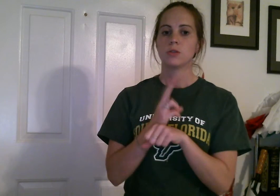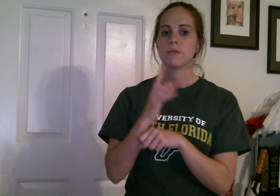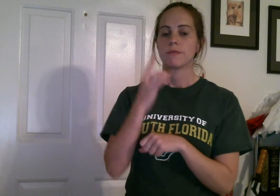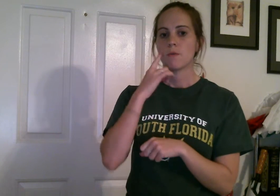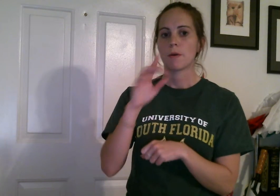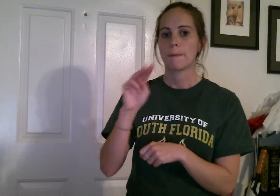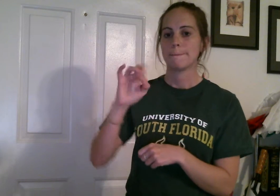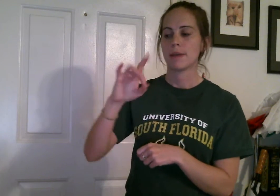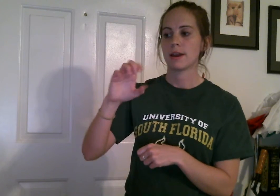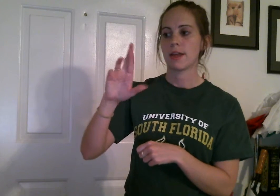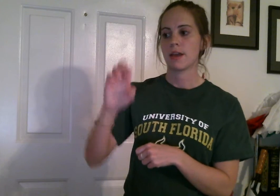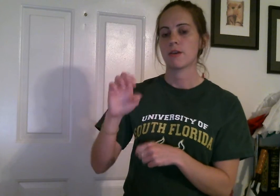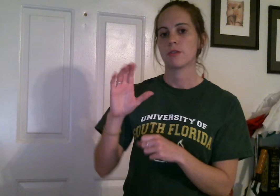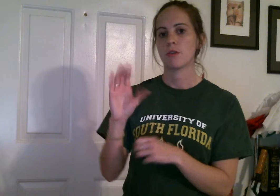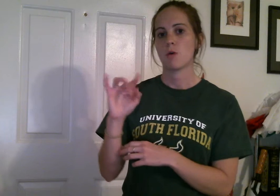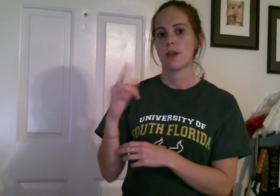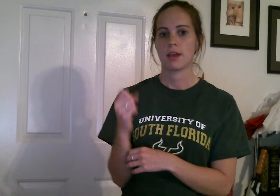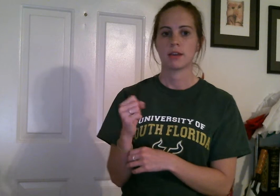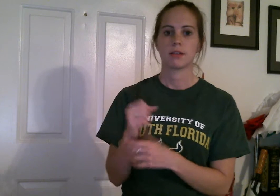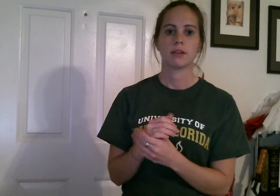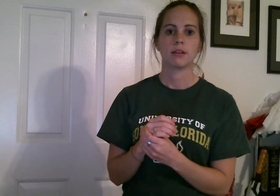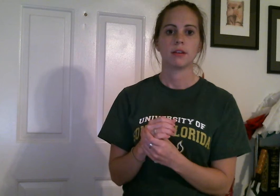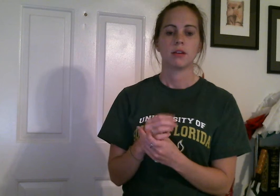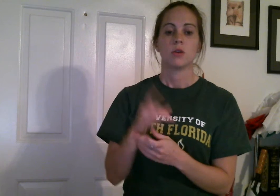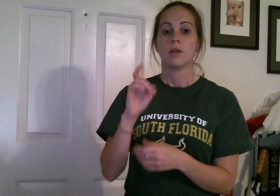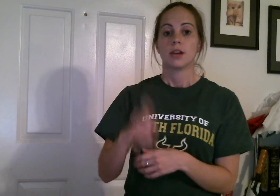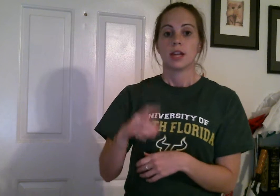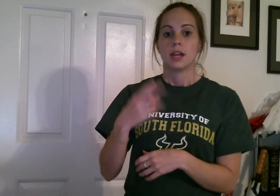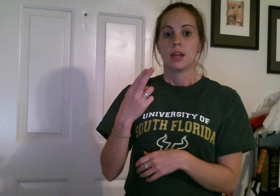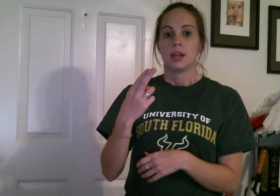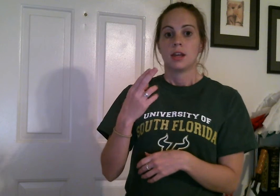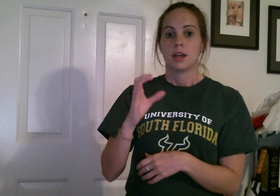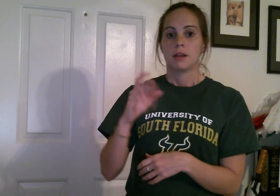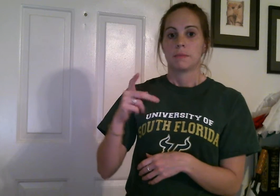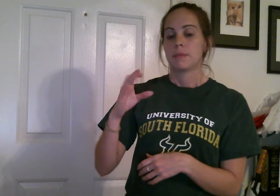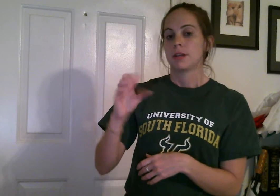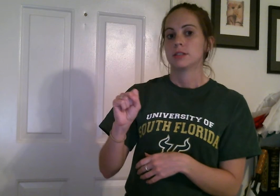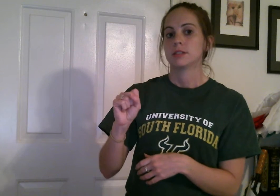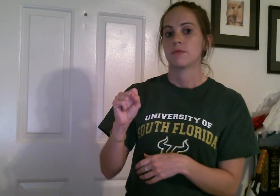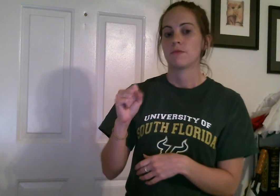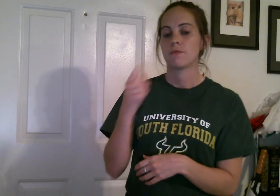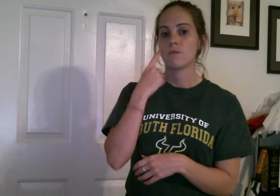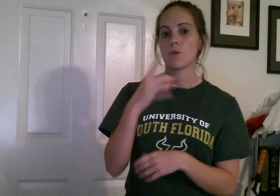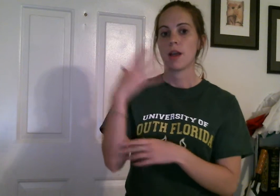You will need HCPCS mostly with outpatient coding. Okay?